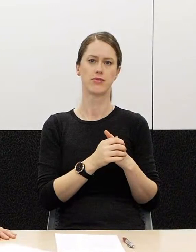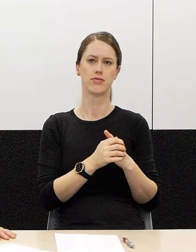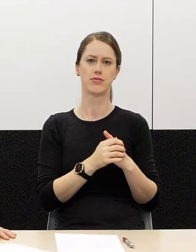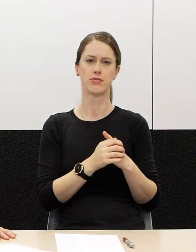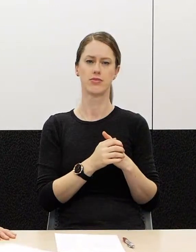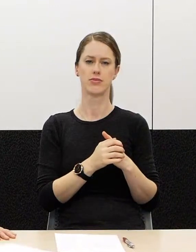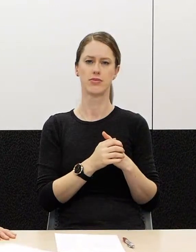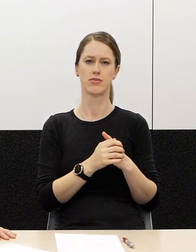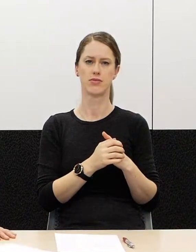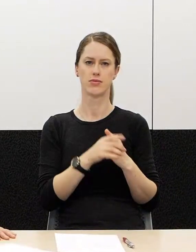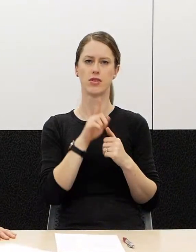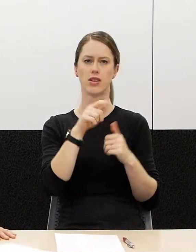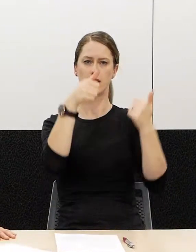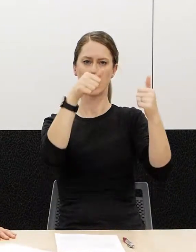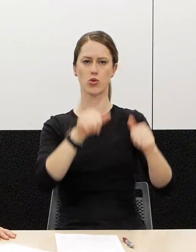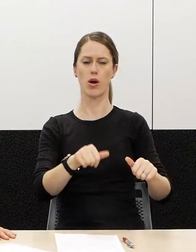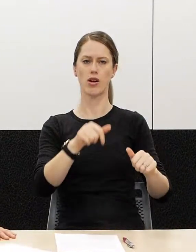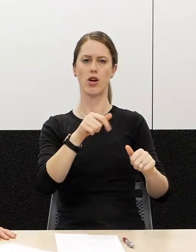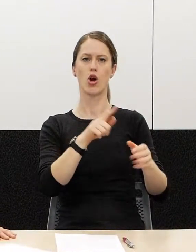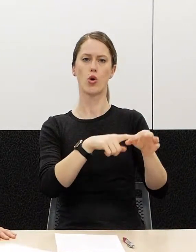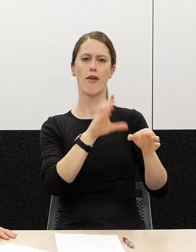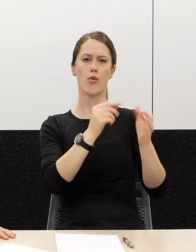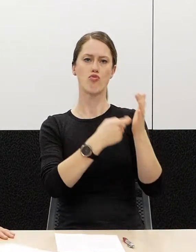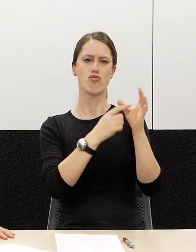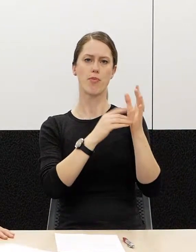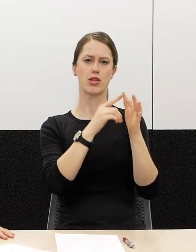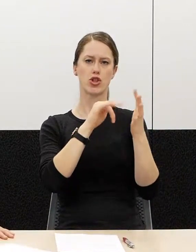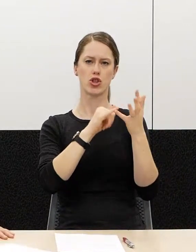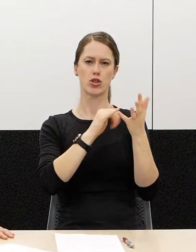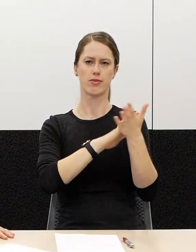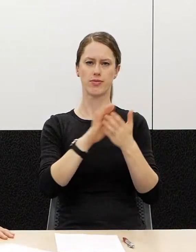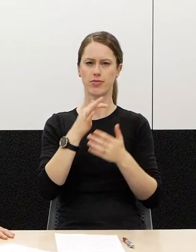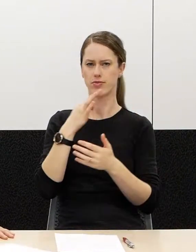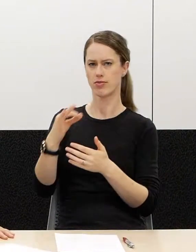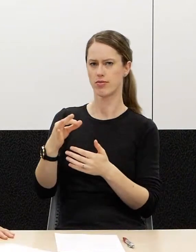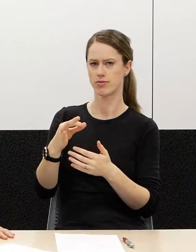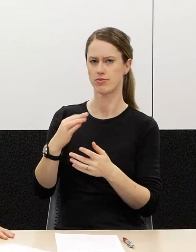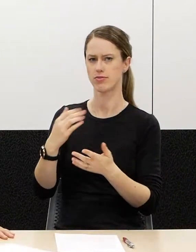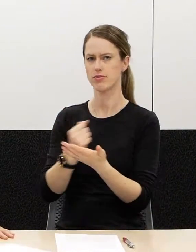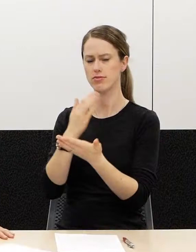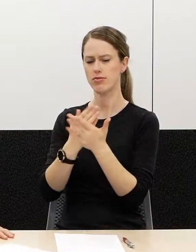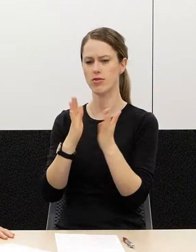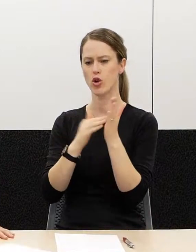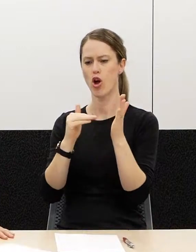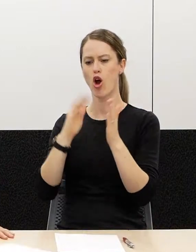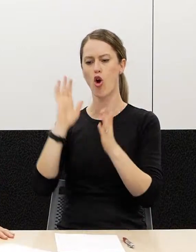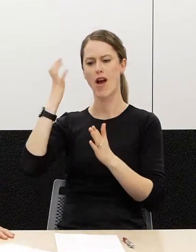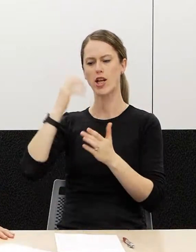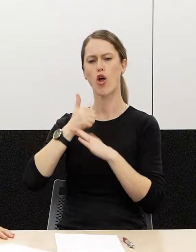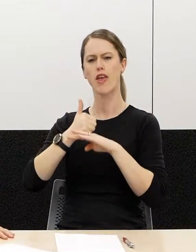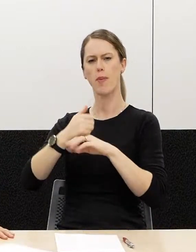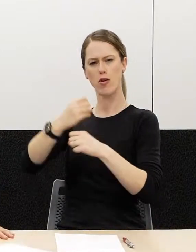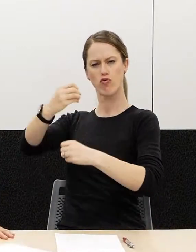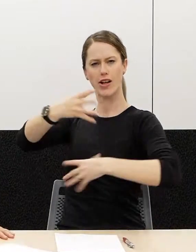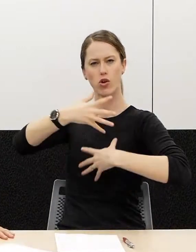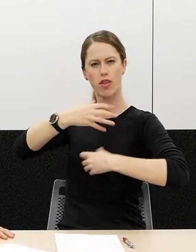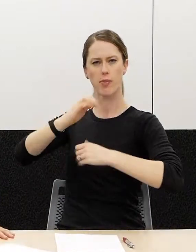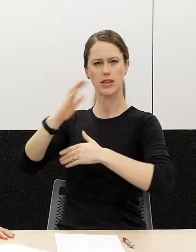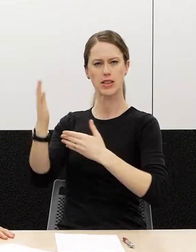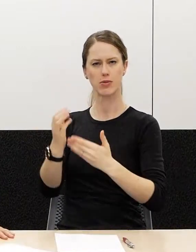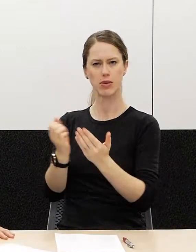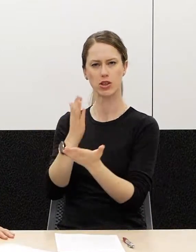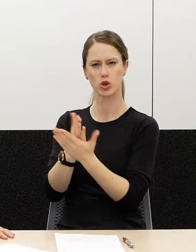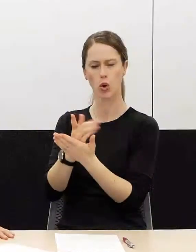we up to now? I think We've got Ramesh. Ramesh. Yep. What steps will you take to ensure New Zealand radiotherapy services are regularly reviewed